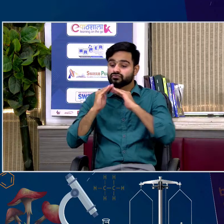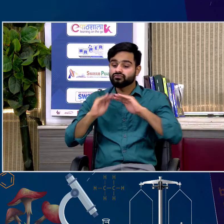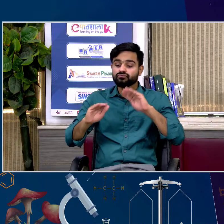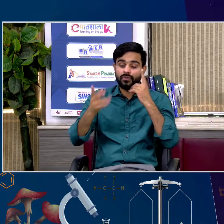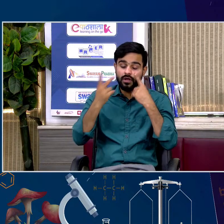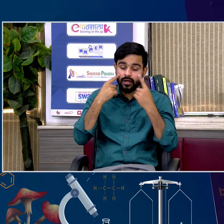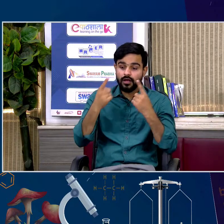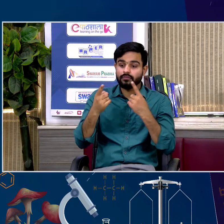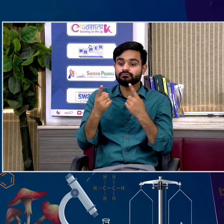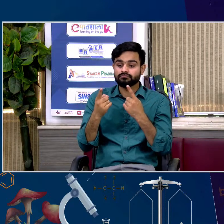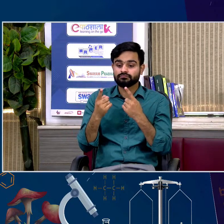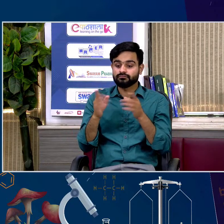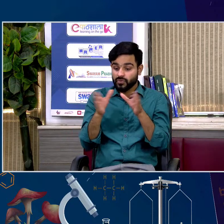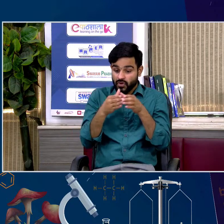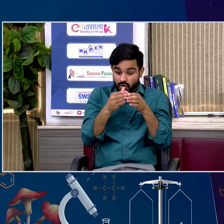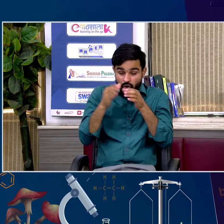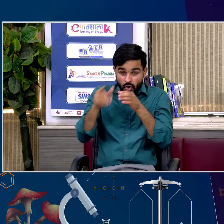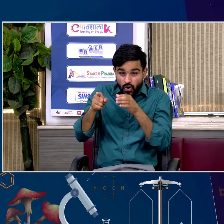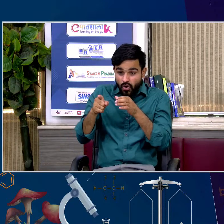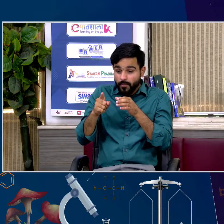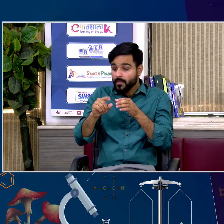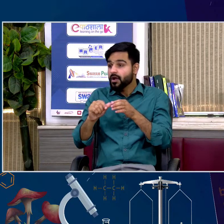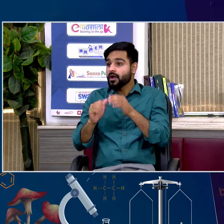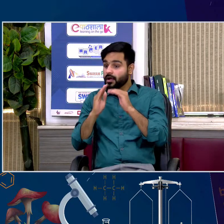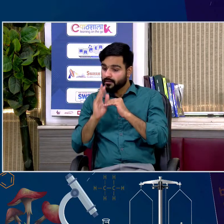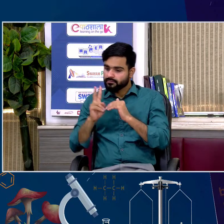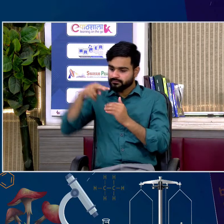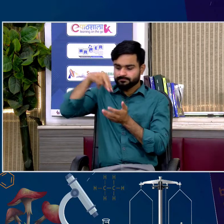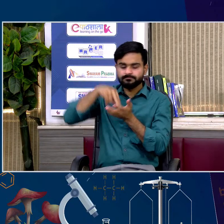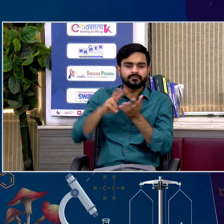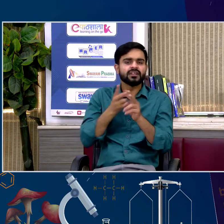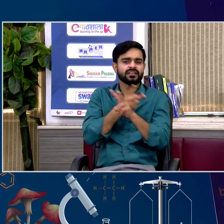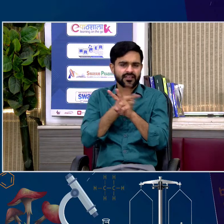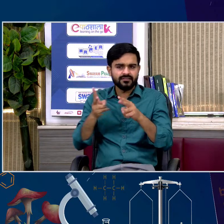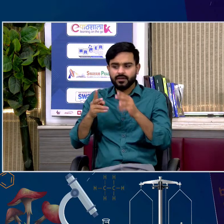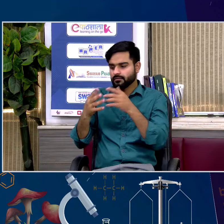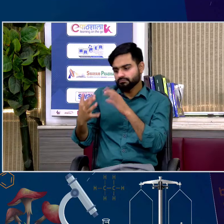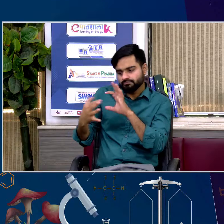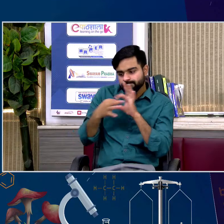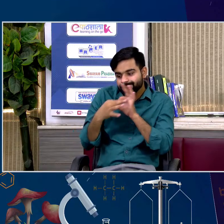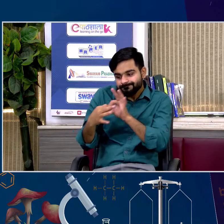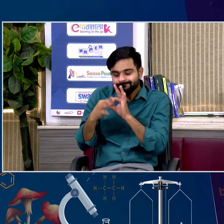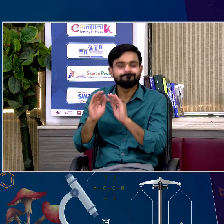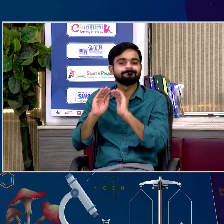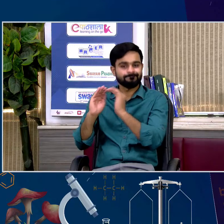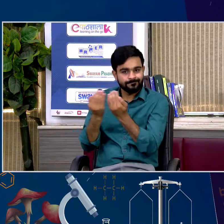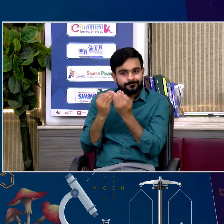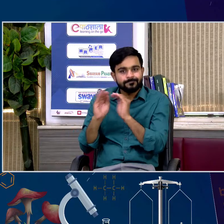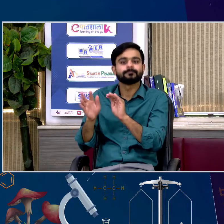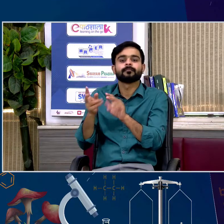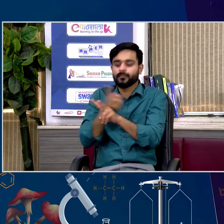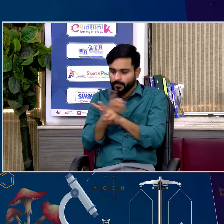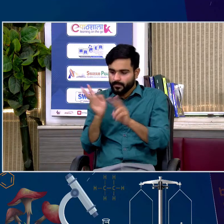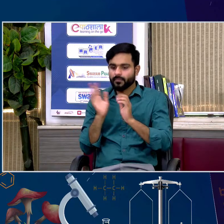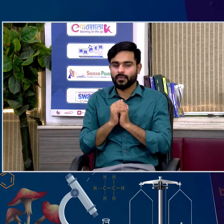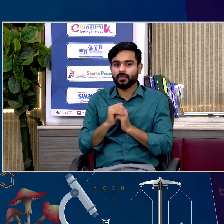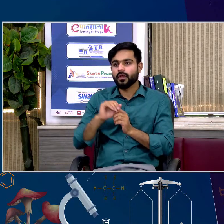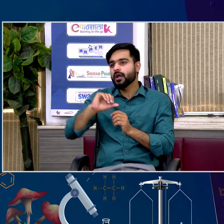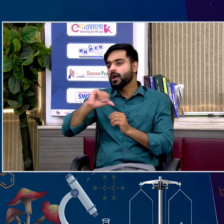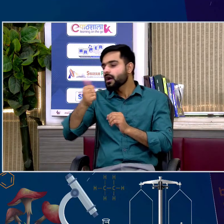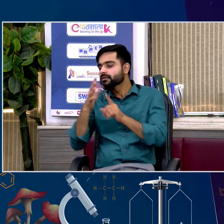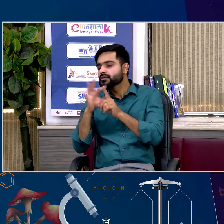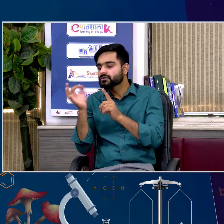pair children up, pair compatible children up so that they can complement each other. So the other